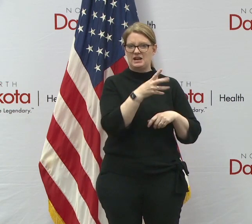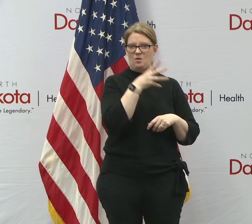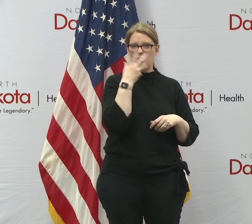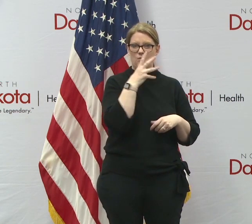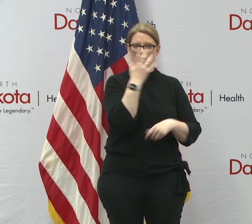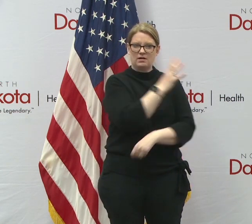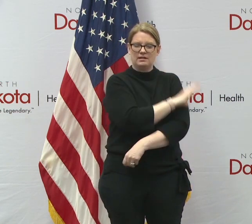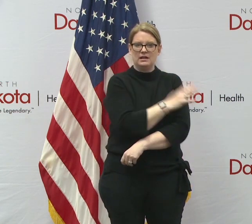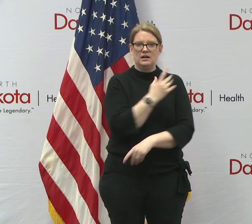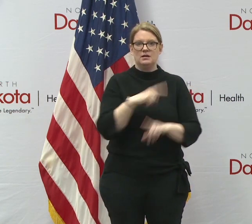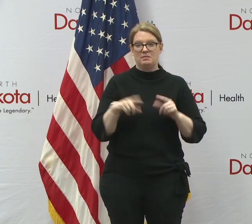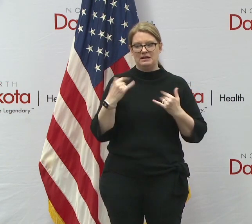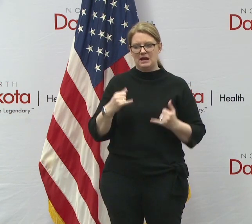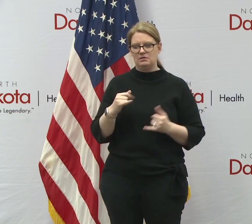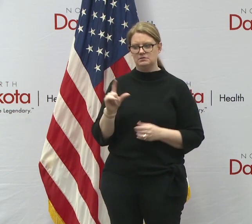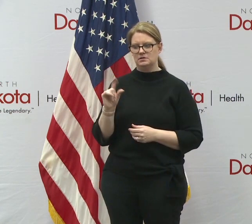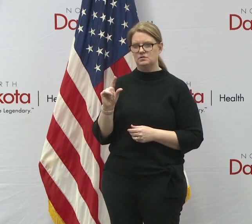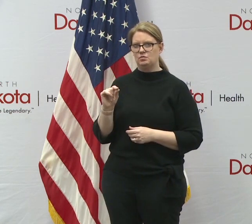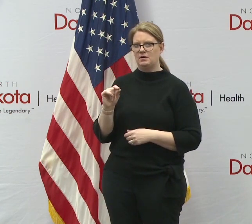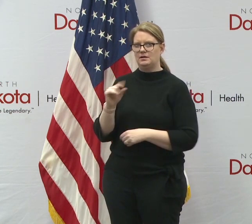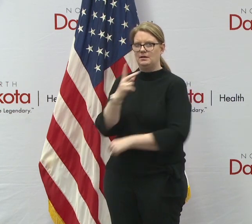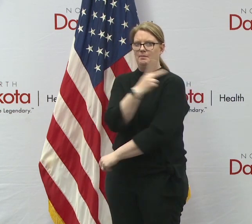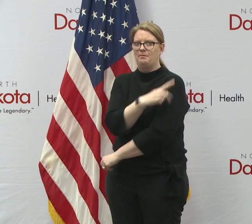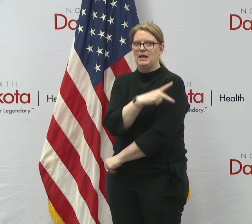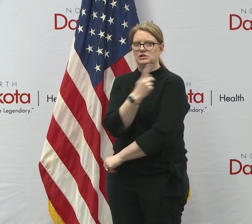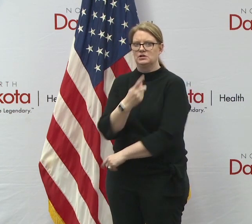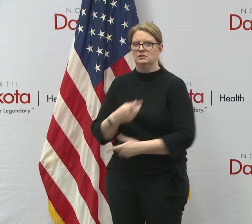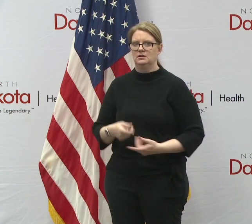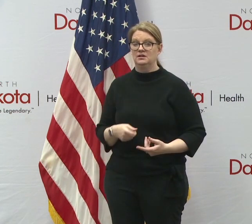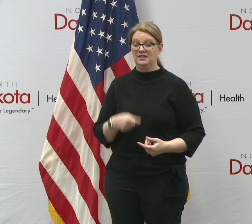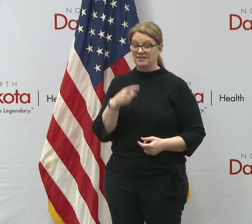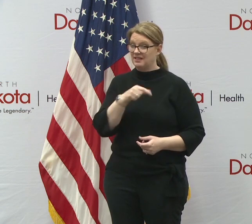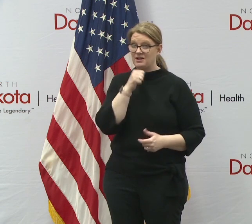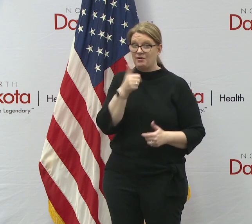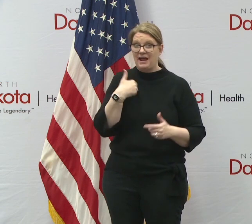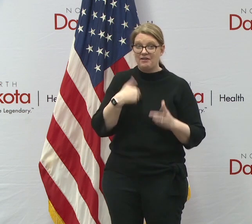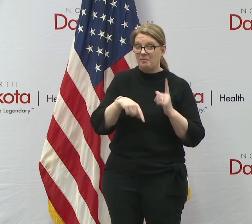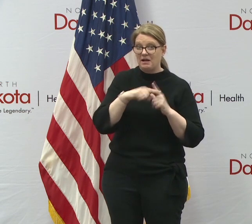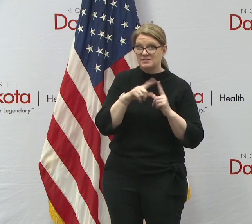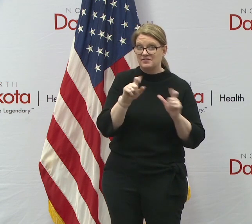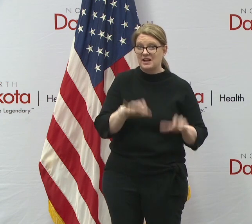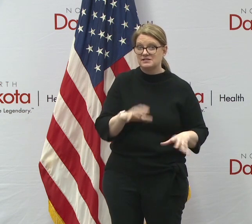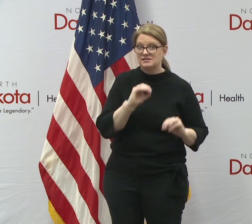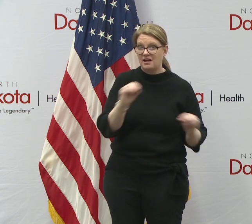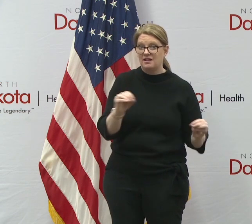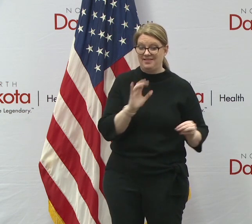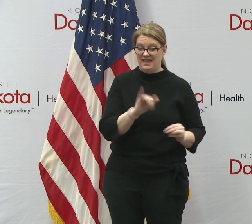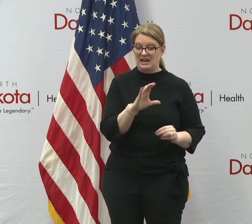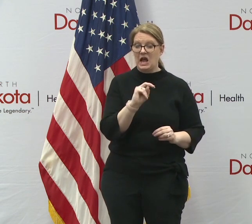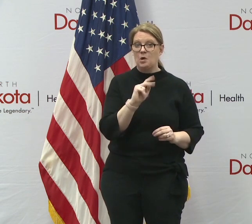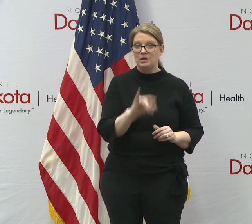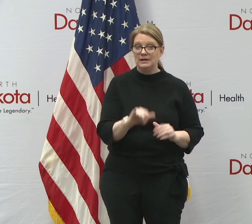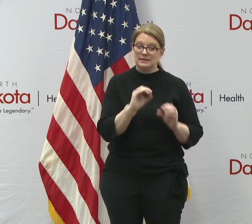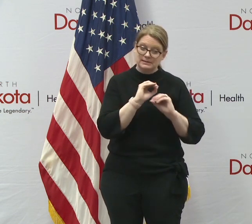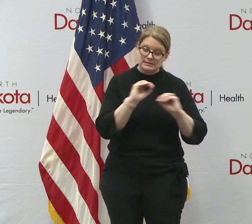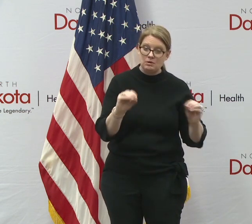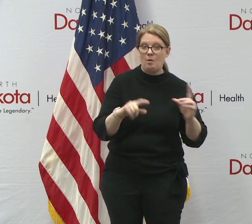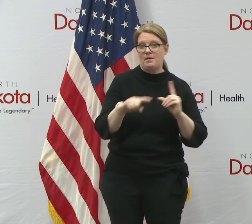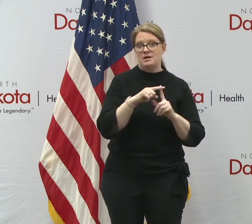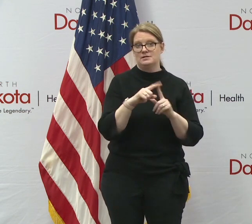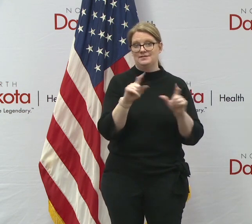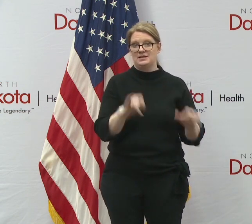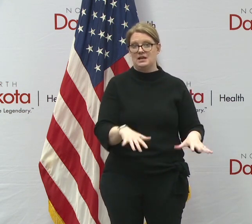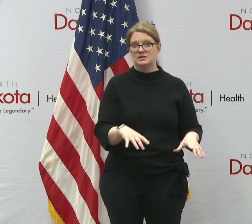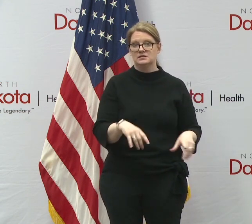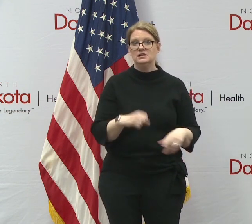about 20 patients, and they're in a county that doesn't even have a positive test yet. And so so the demand drop has been severe for